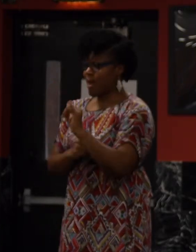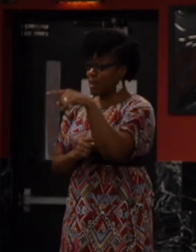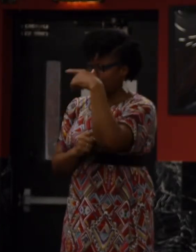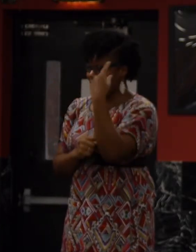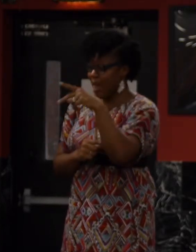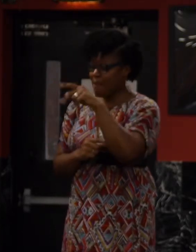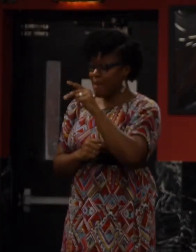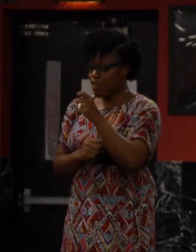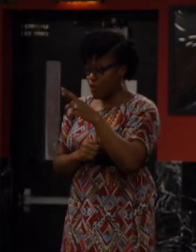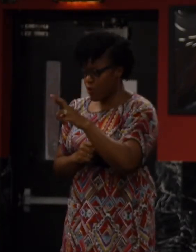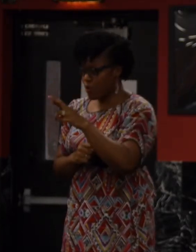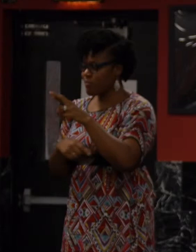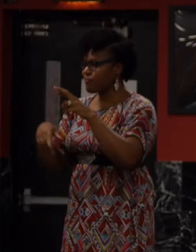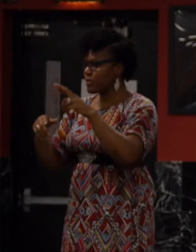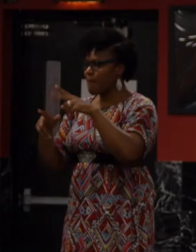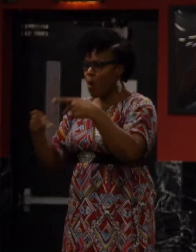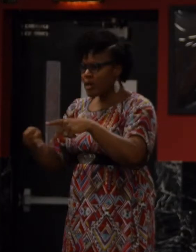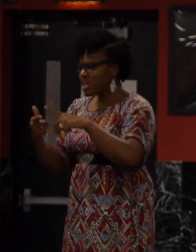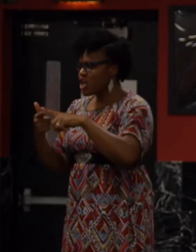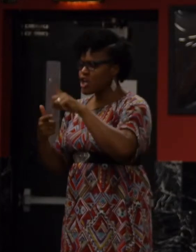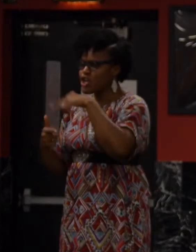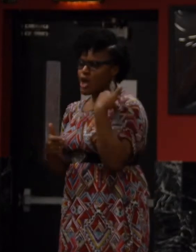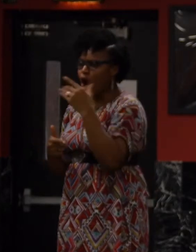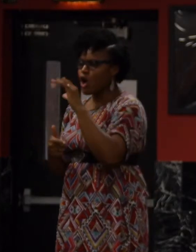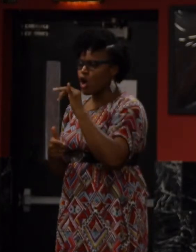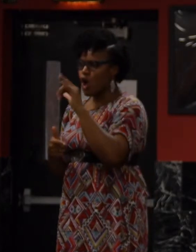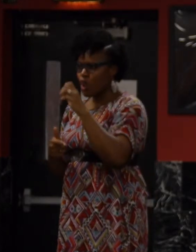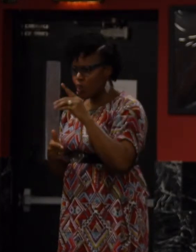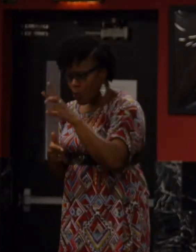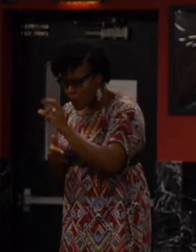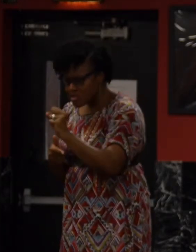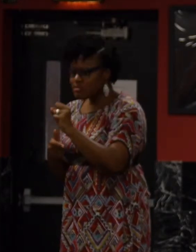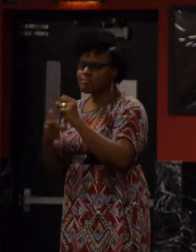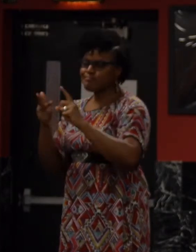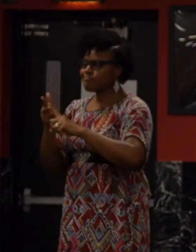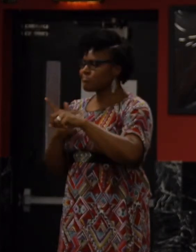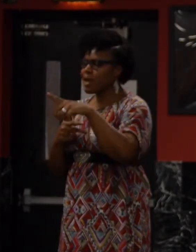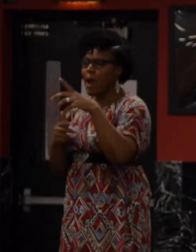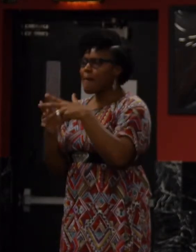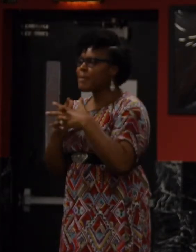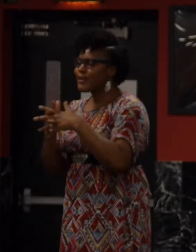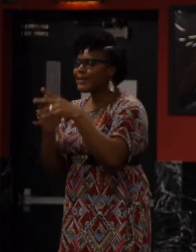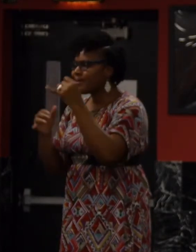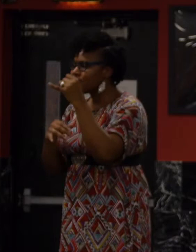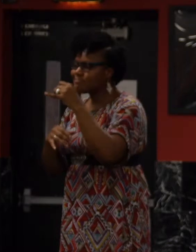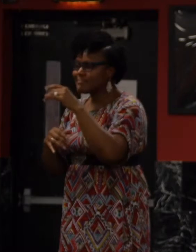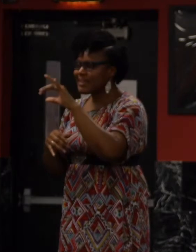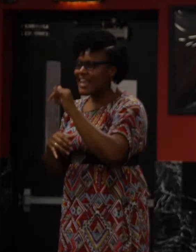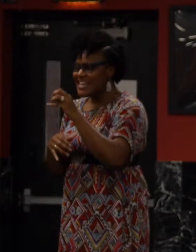Young Lords, the Young Patriots Organization, the American Indian Movement, so on and so forth. Any group,